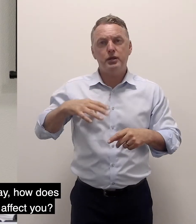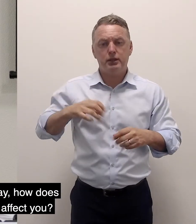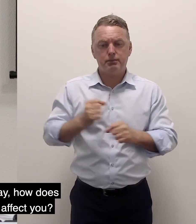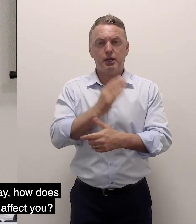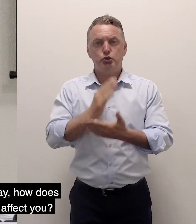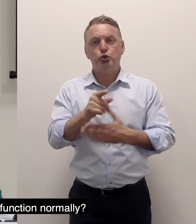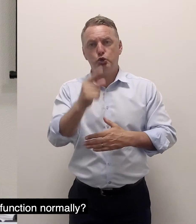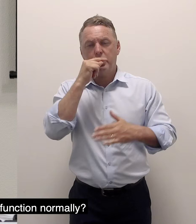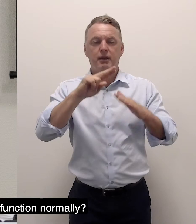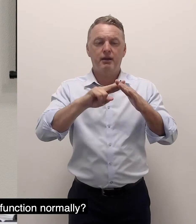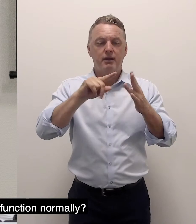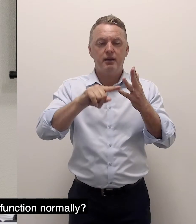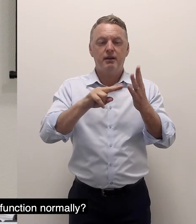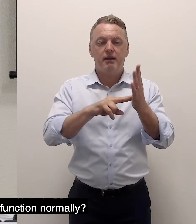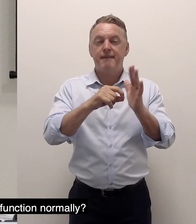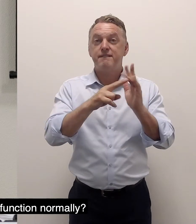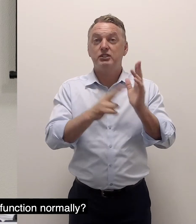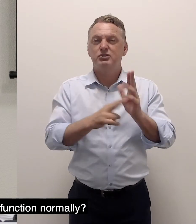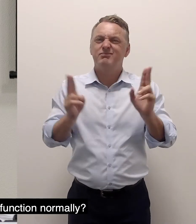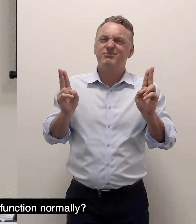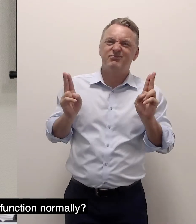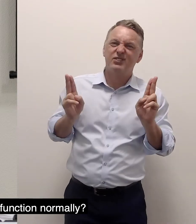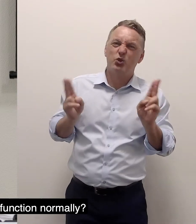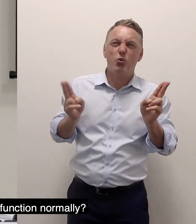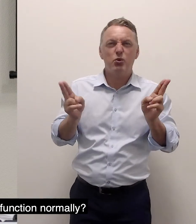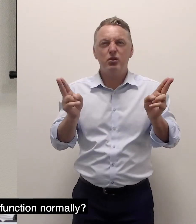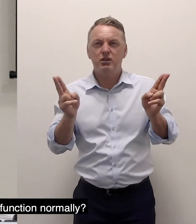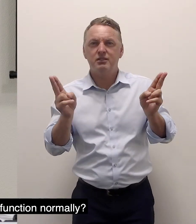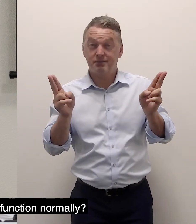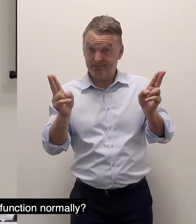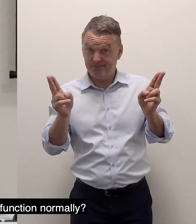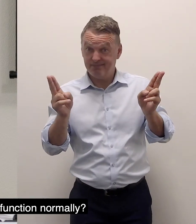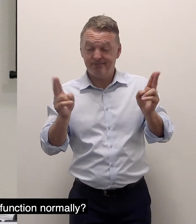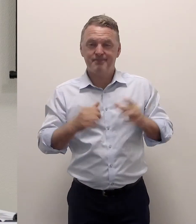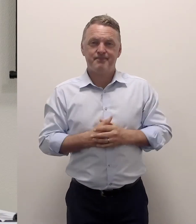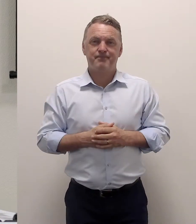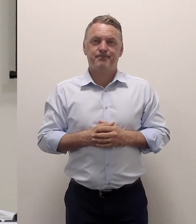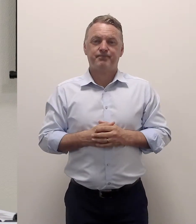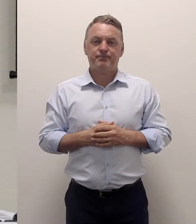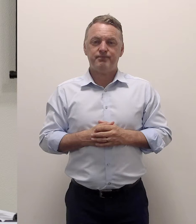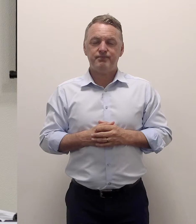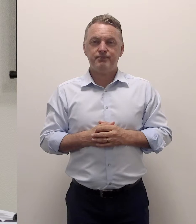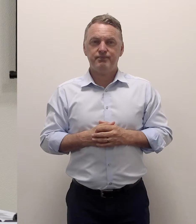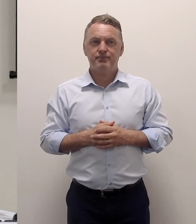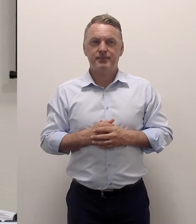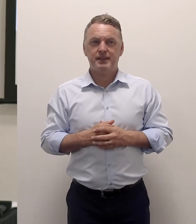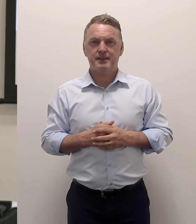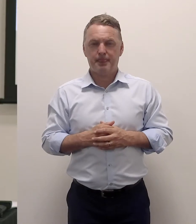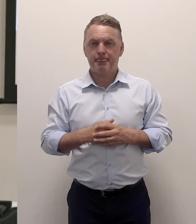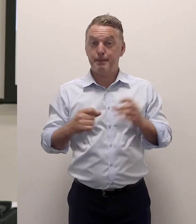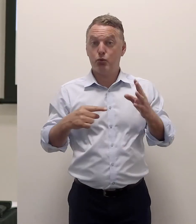condition affect you? What do you need to function normally, for want of a better word?